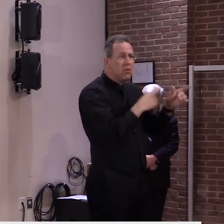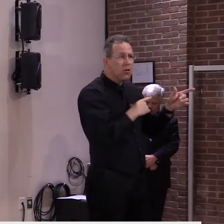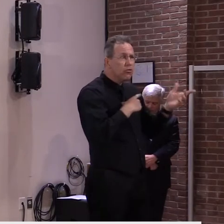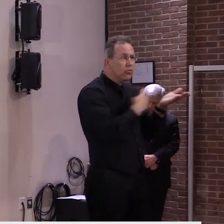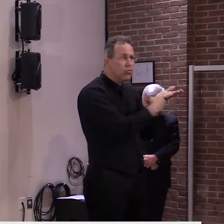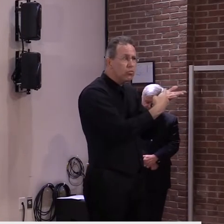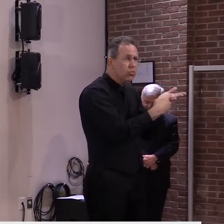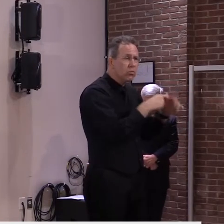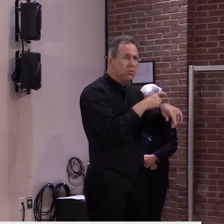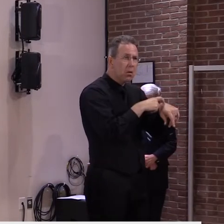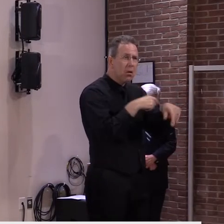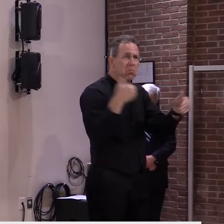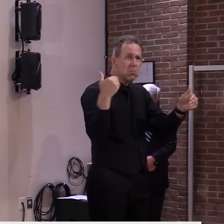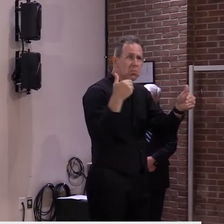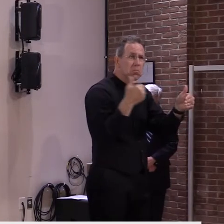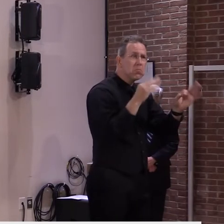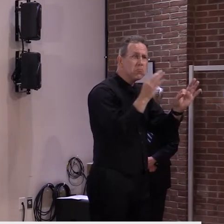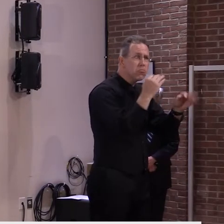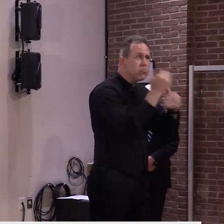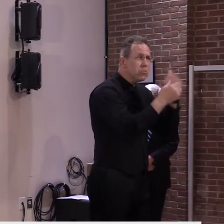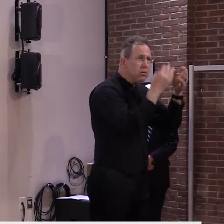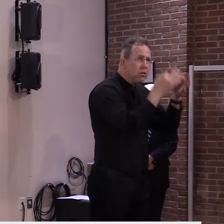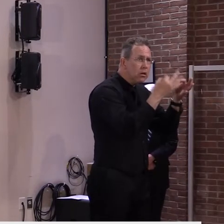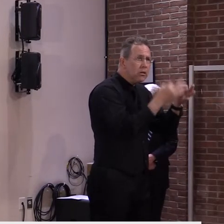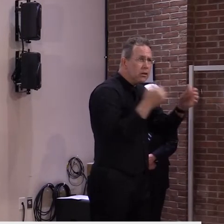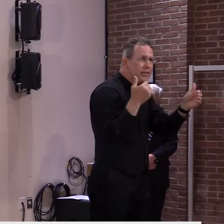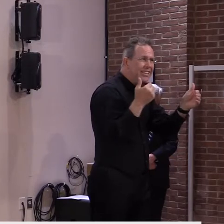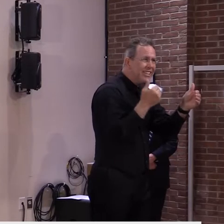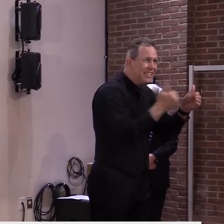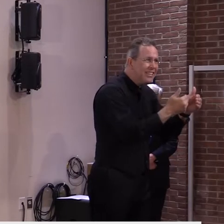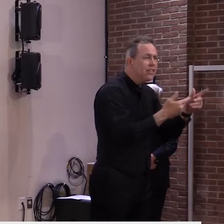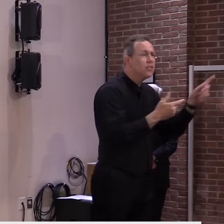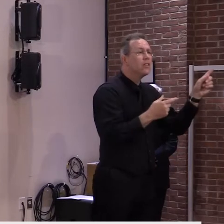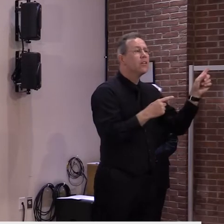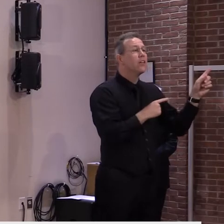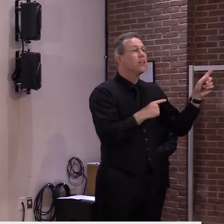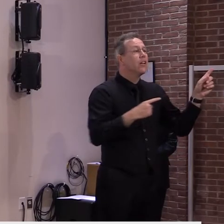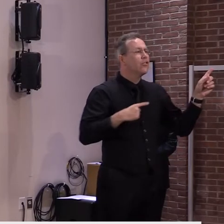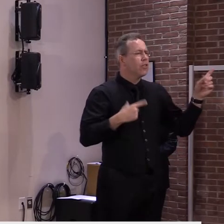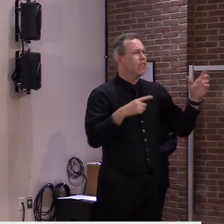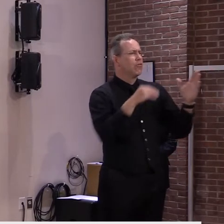the legislature will be putting intent language in the bill